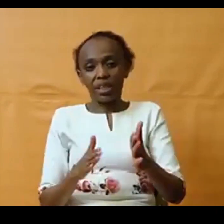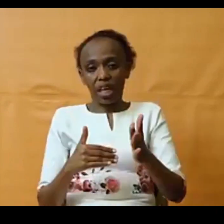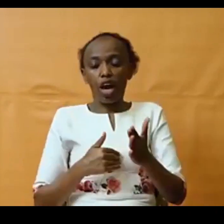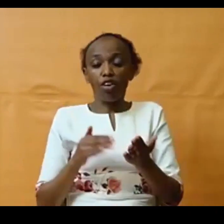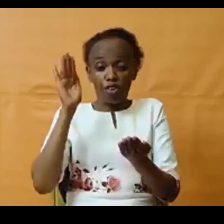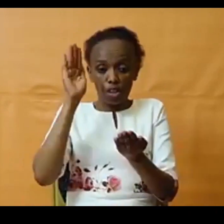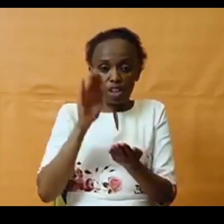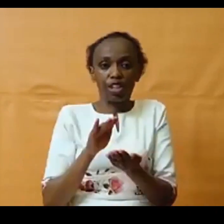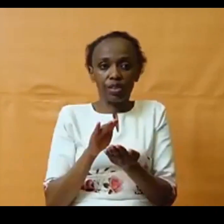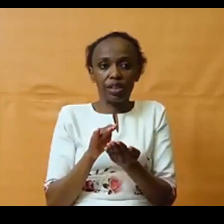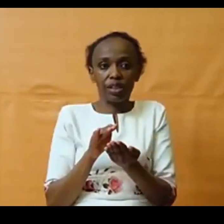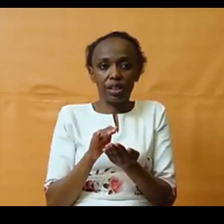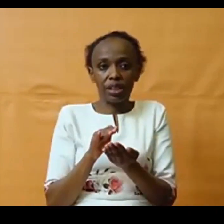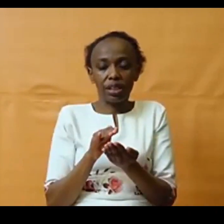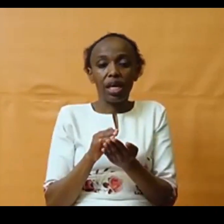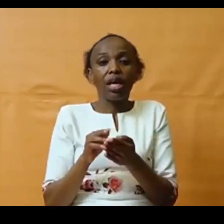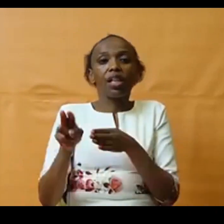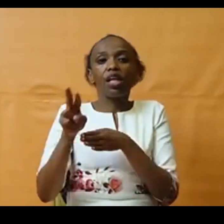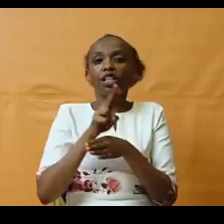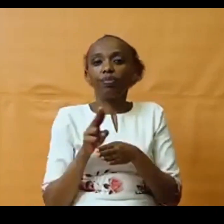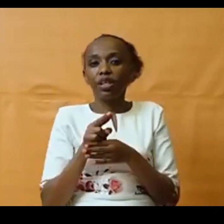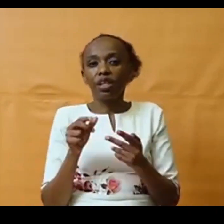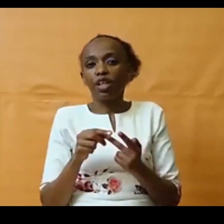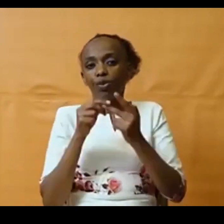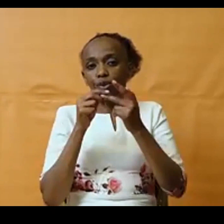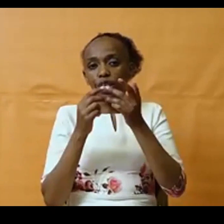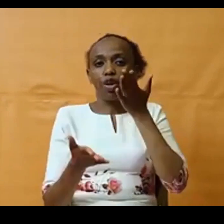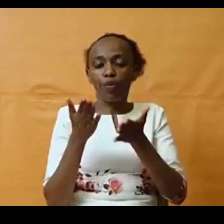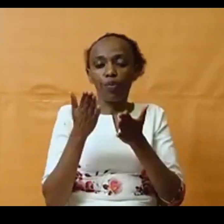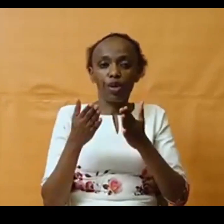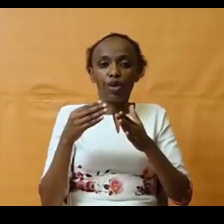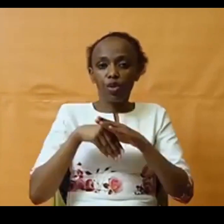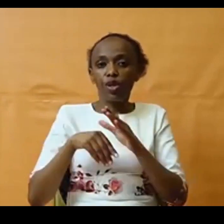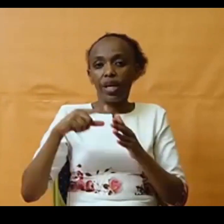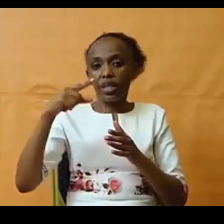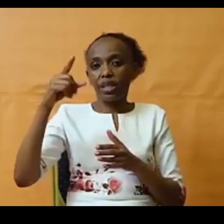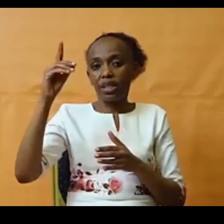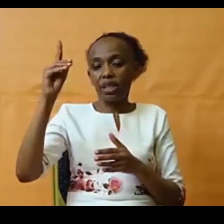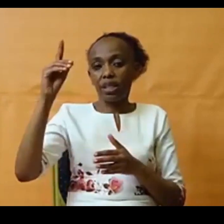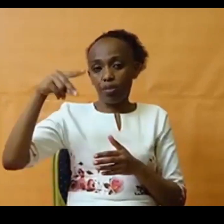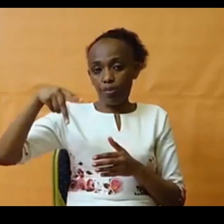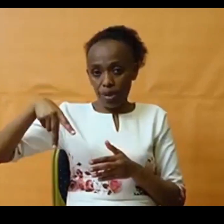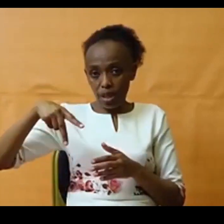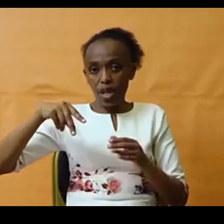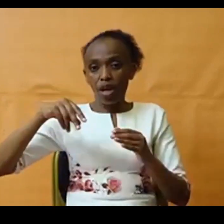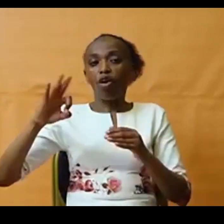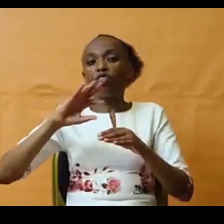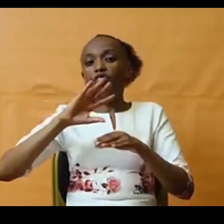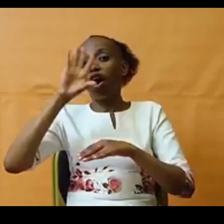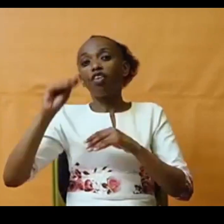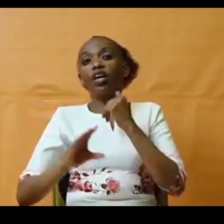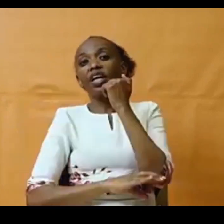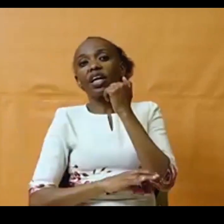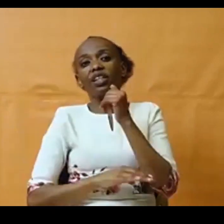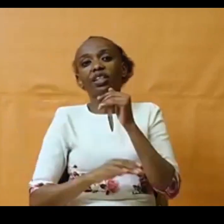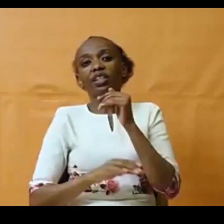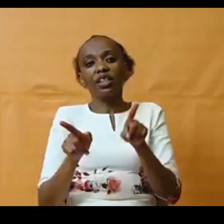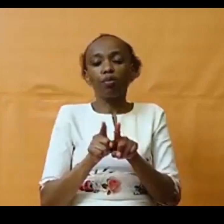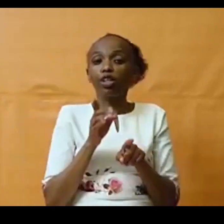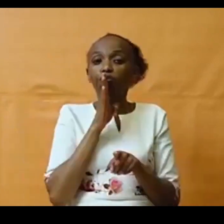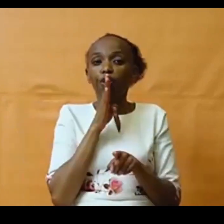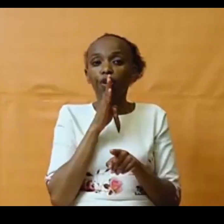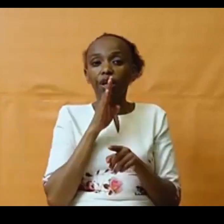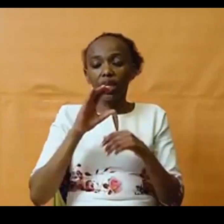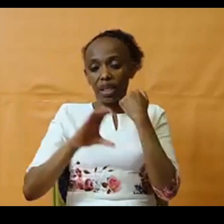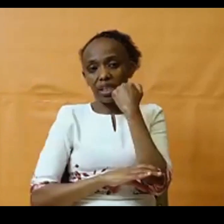their overall spending, especially in comparison to the GDP of African countries and borrowing countries. And